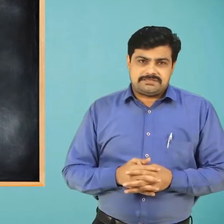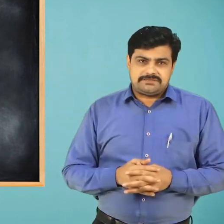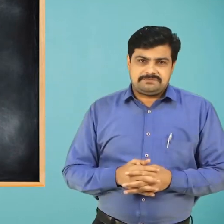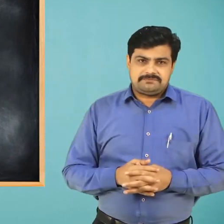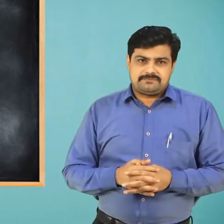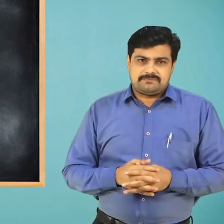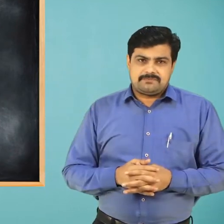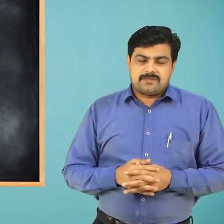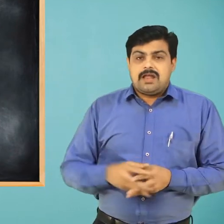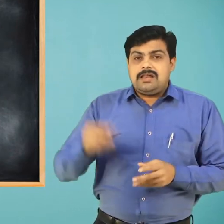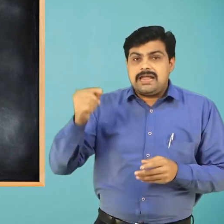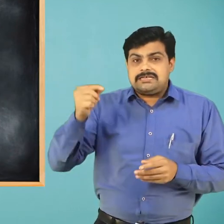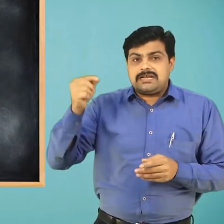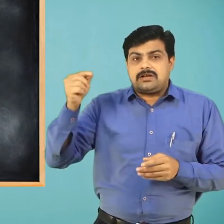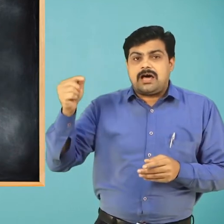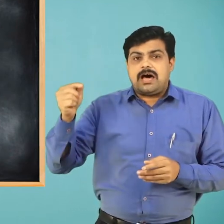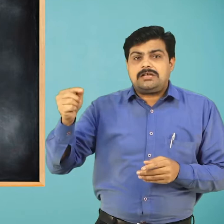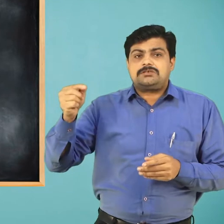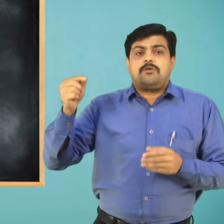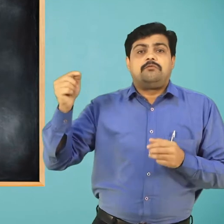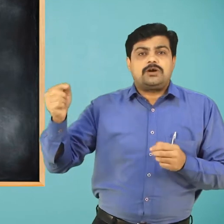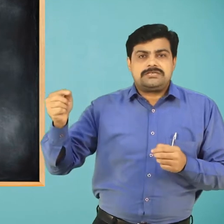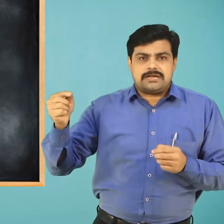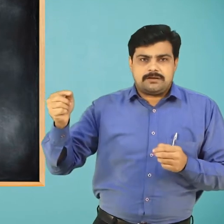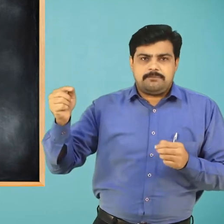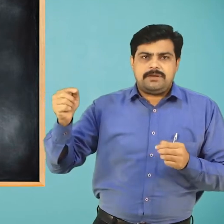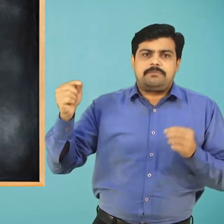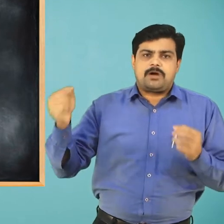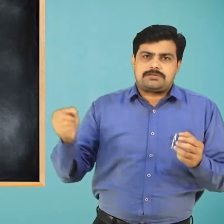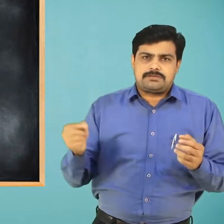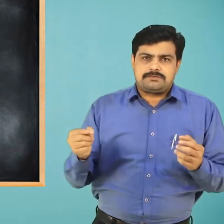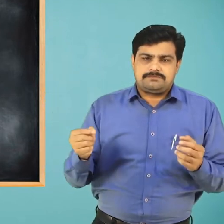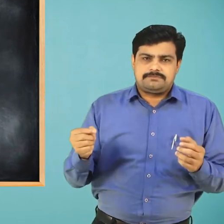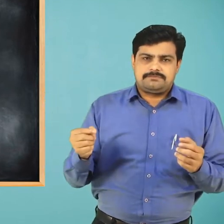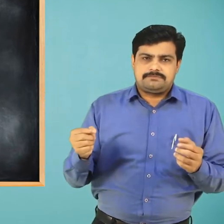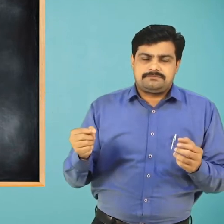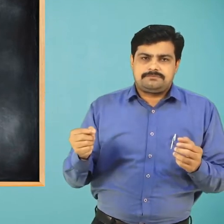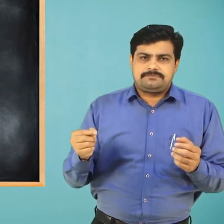sentence. Let a glass of water be brought.